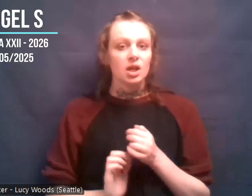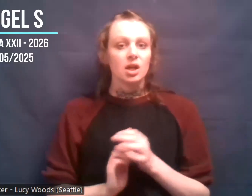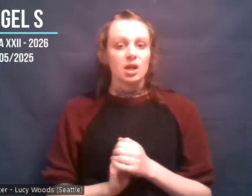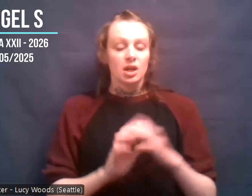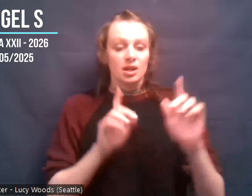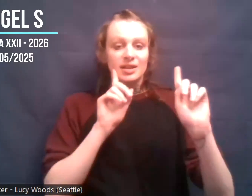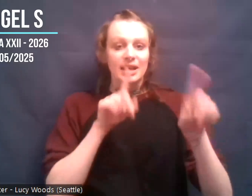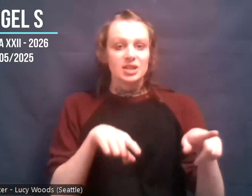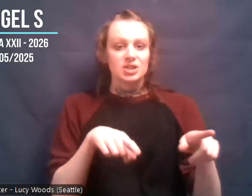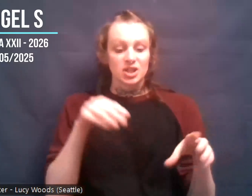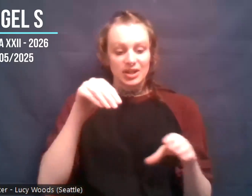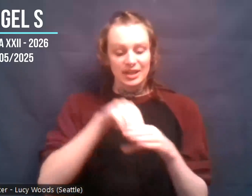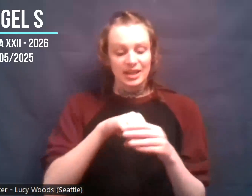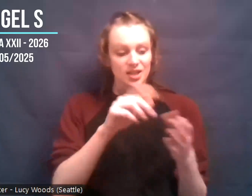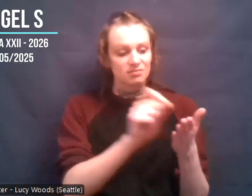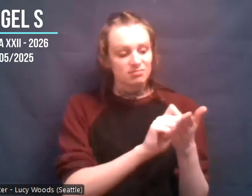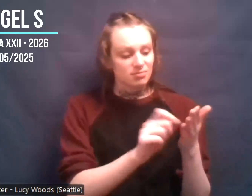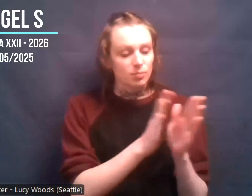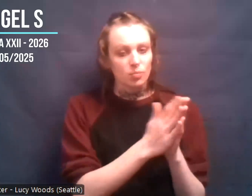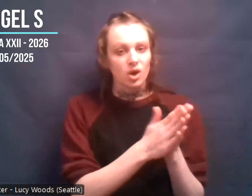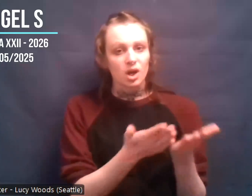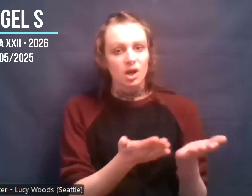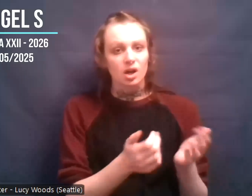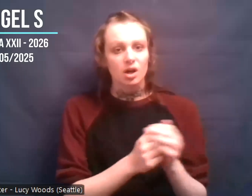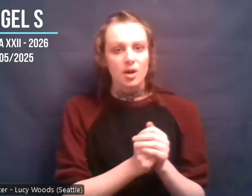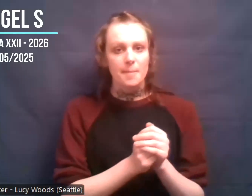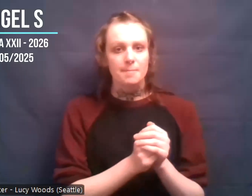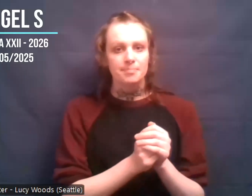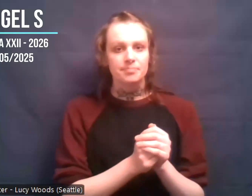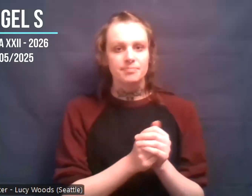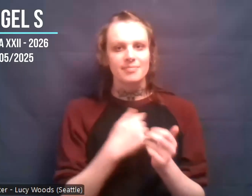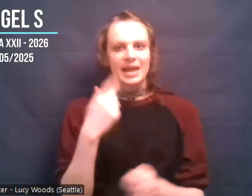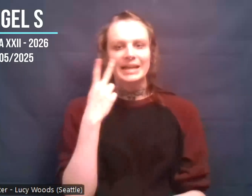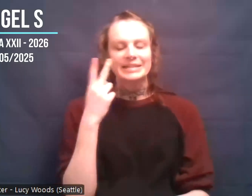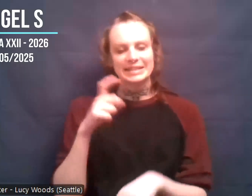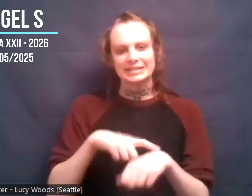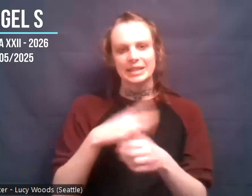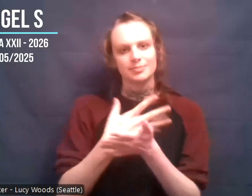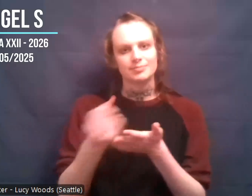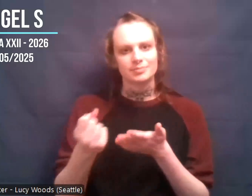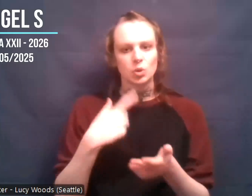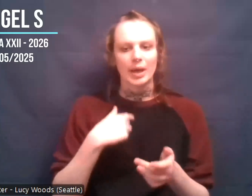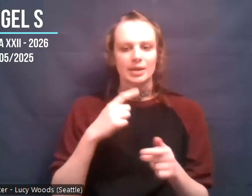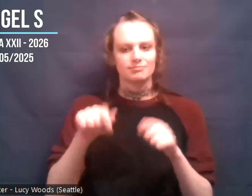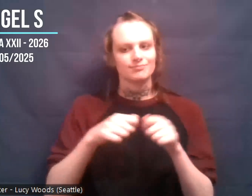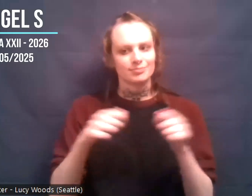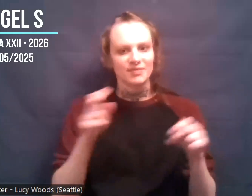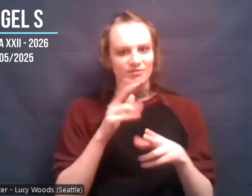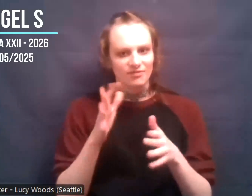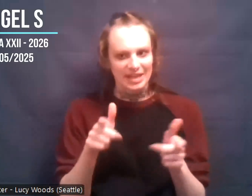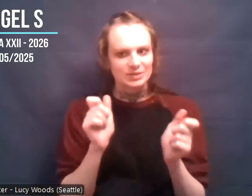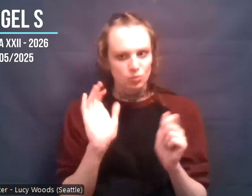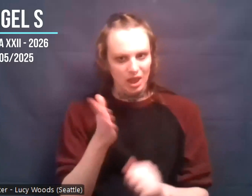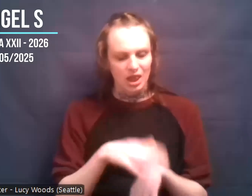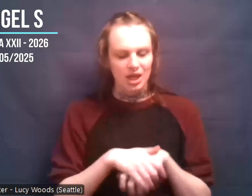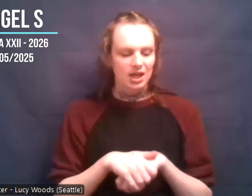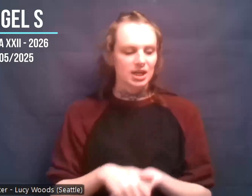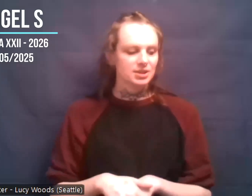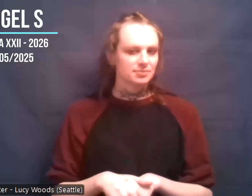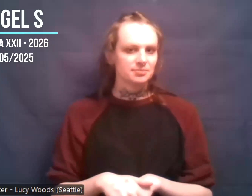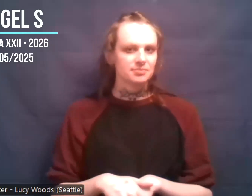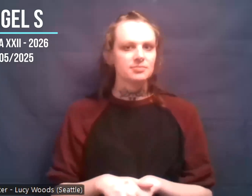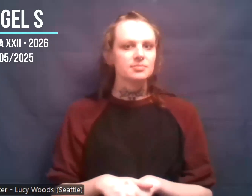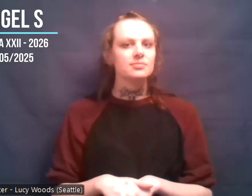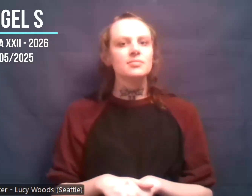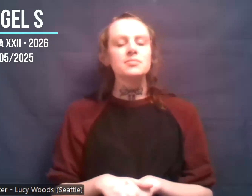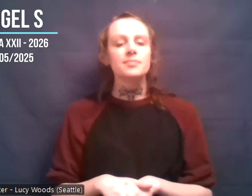was written in this notebook. And I saw time's up, so I'm quickly gonna wrap this up. Um, I